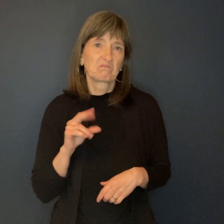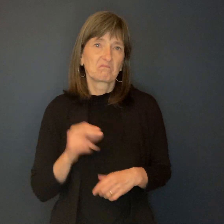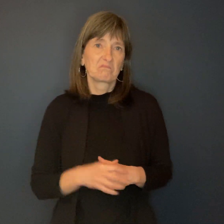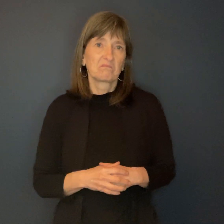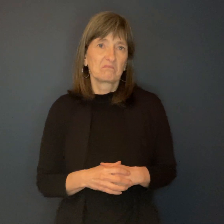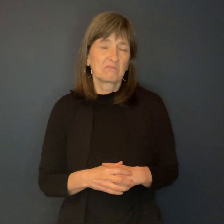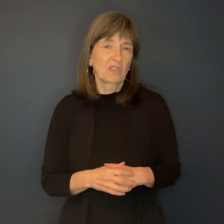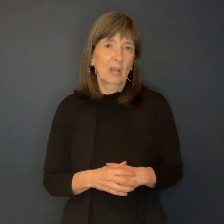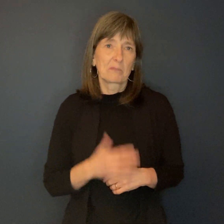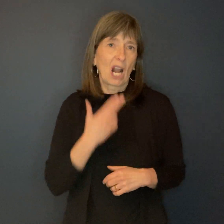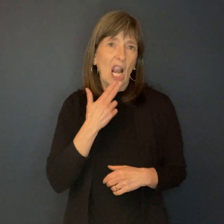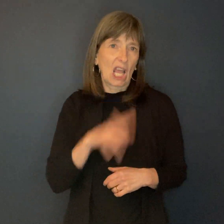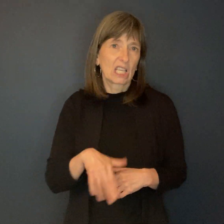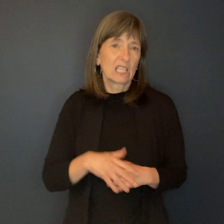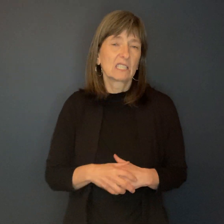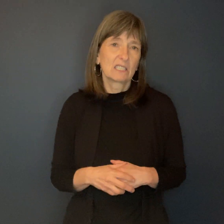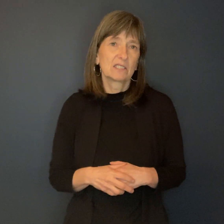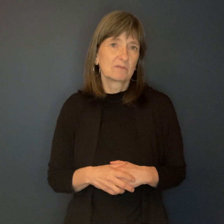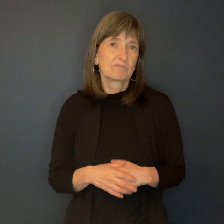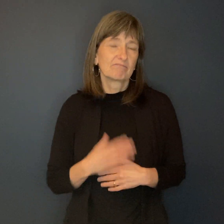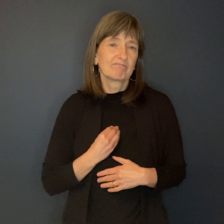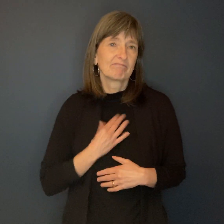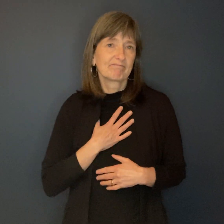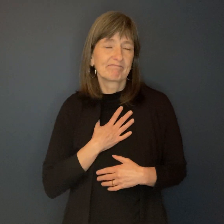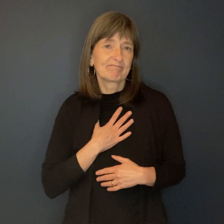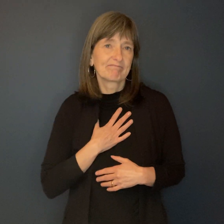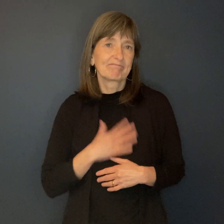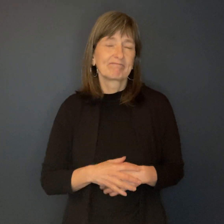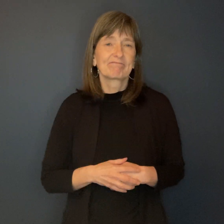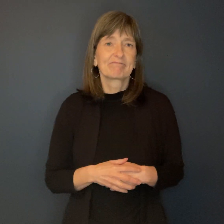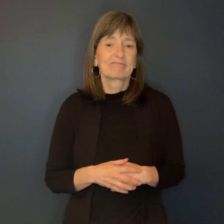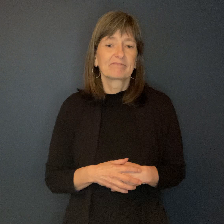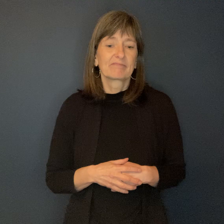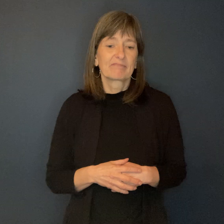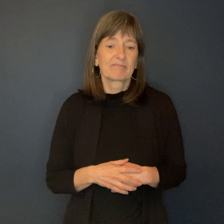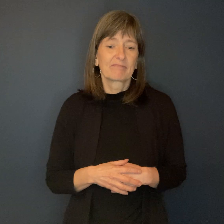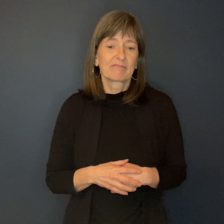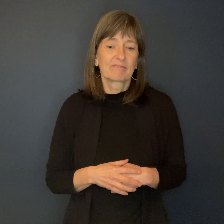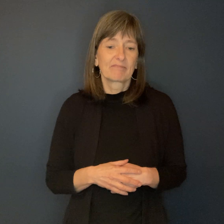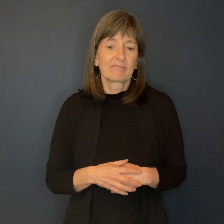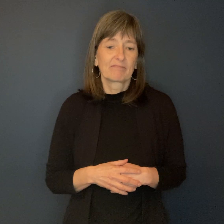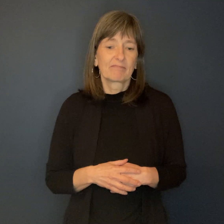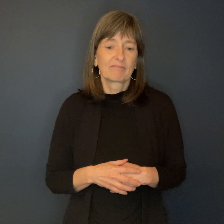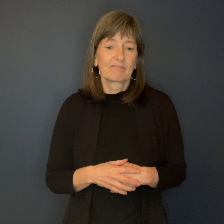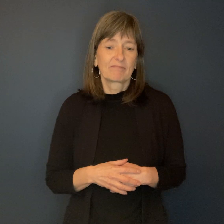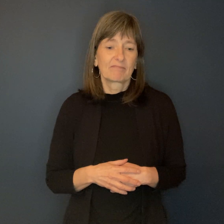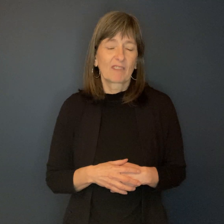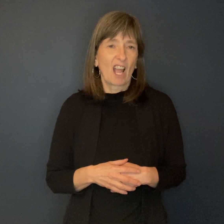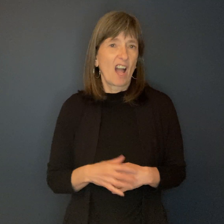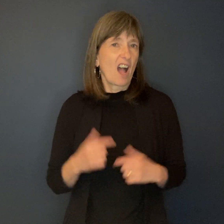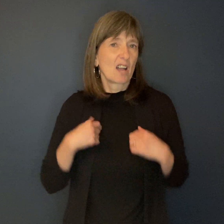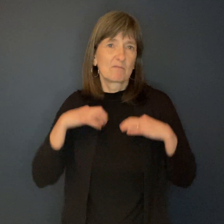privilege, and I think that I could easily say that that I've taken more from it and